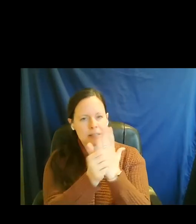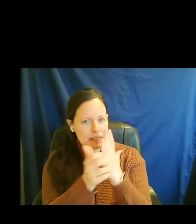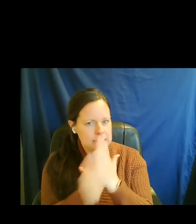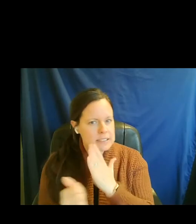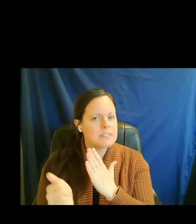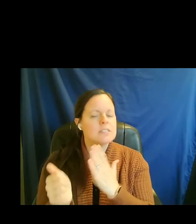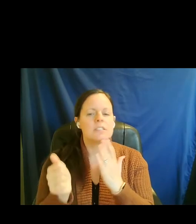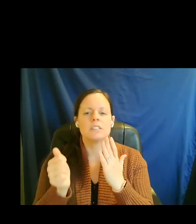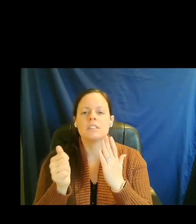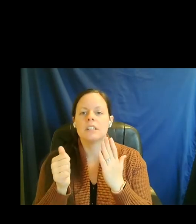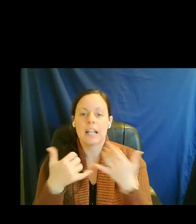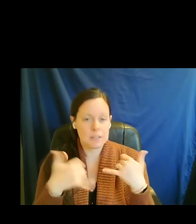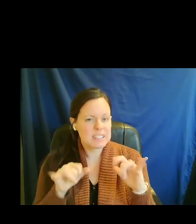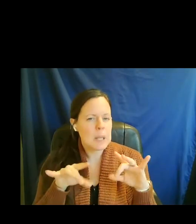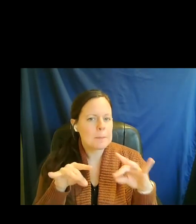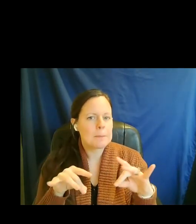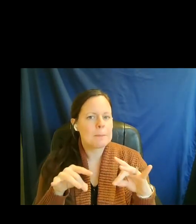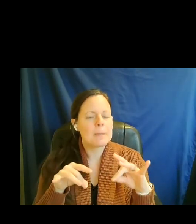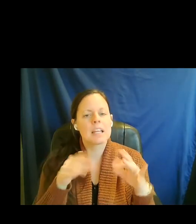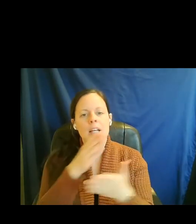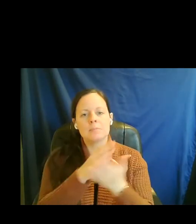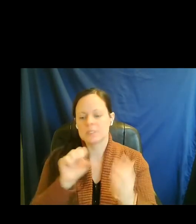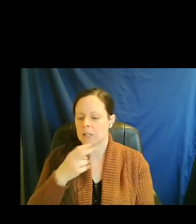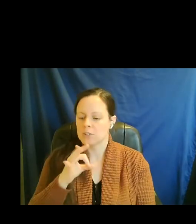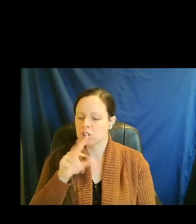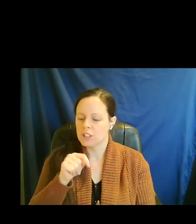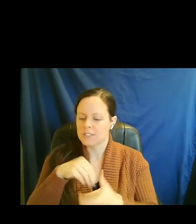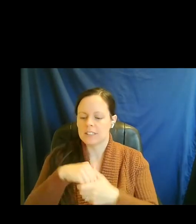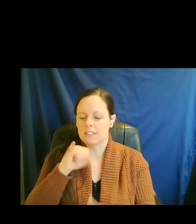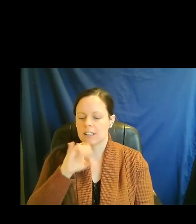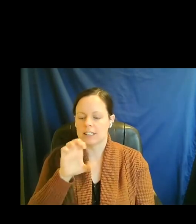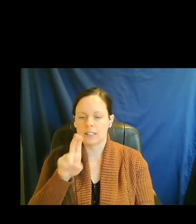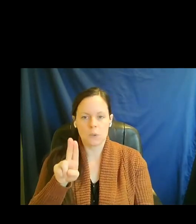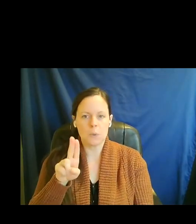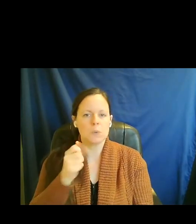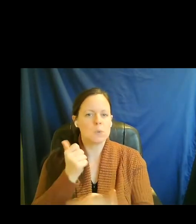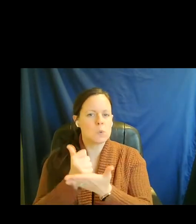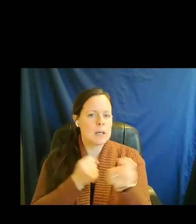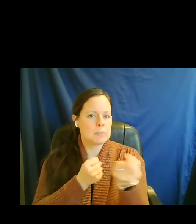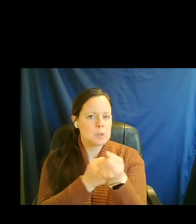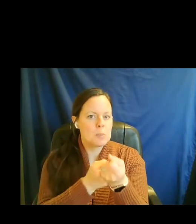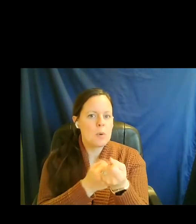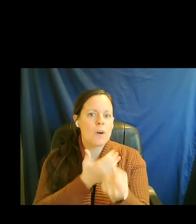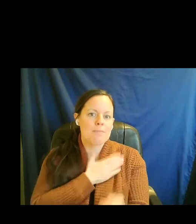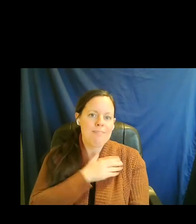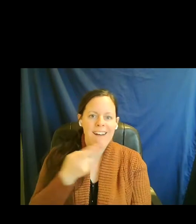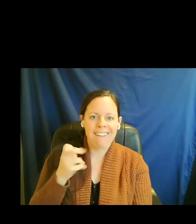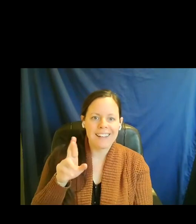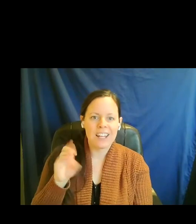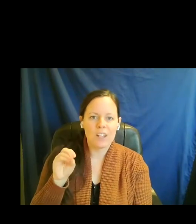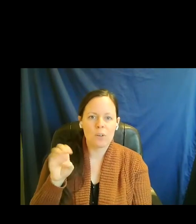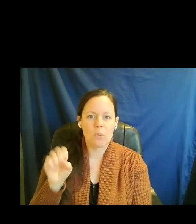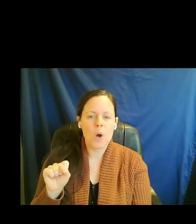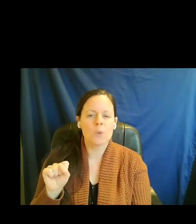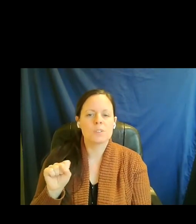been still picking up some shifts in our intensive care unit, helping to support my heroes, the ICU